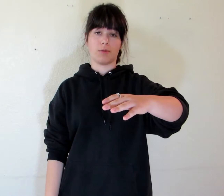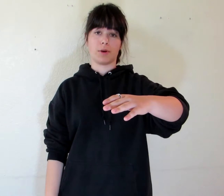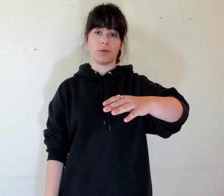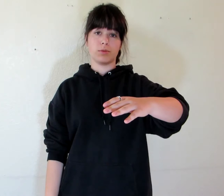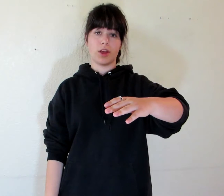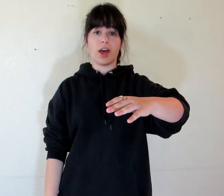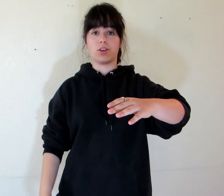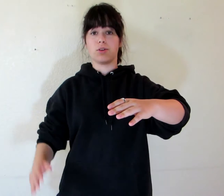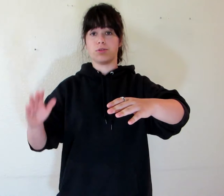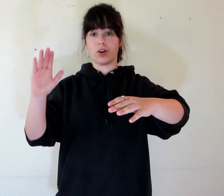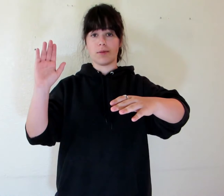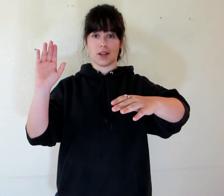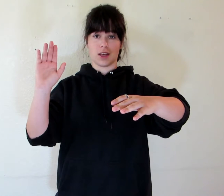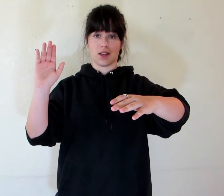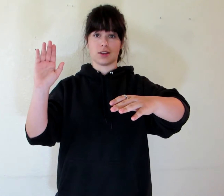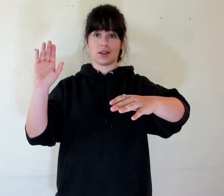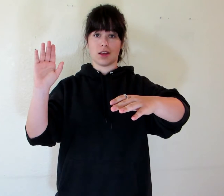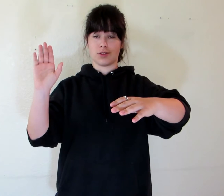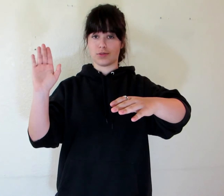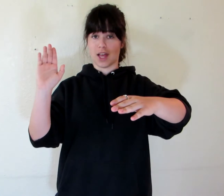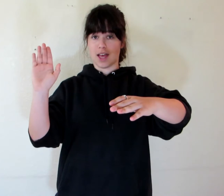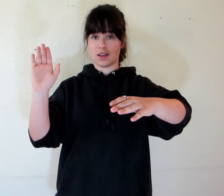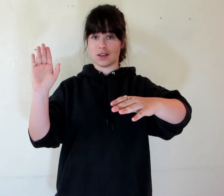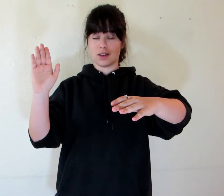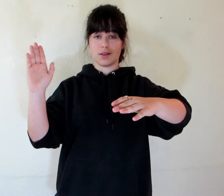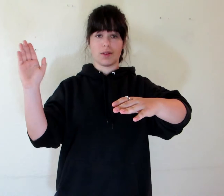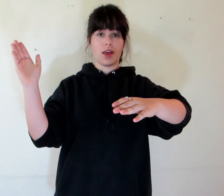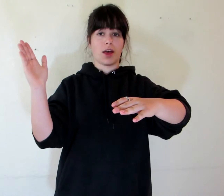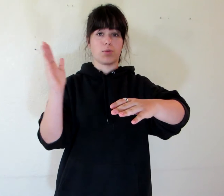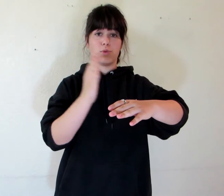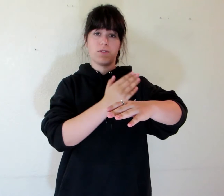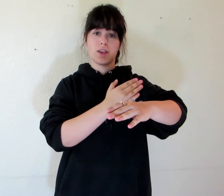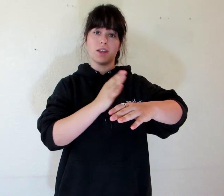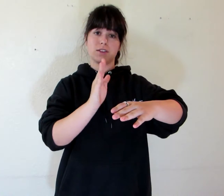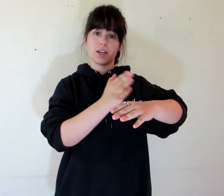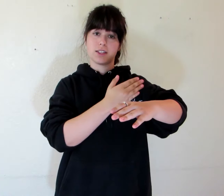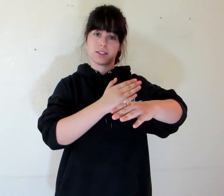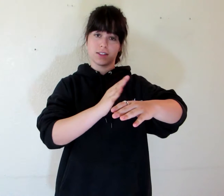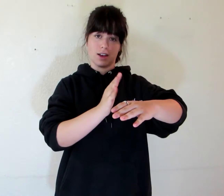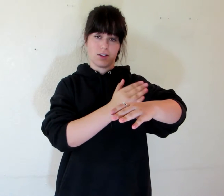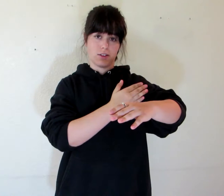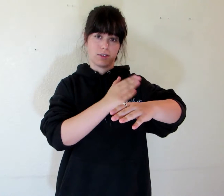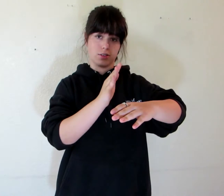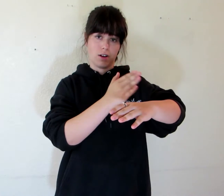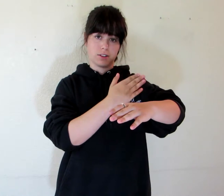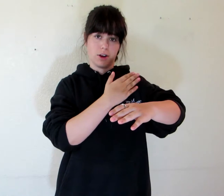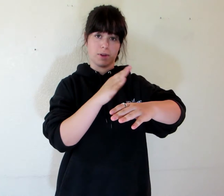elbow, and your dominant hand is flat and moving it side to side along your non-dominant